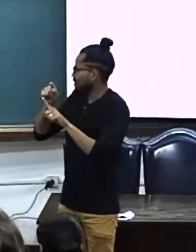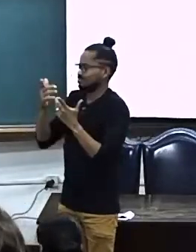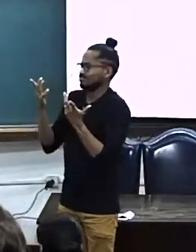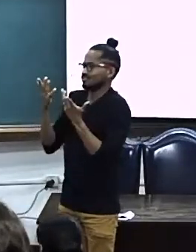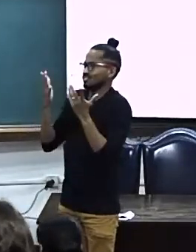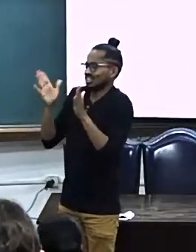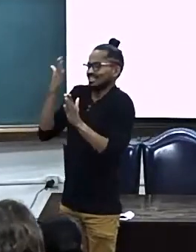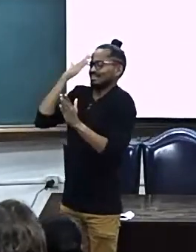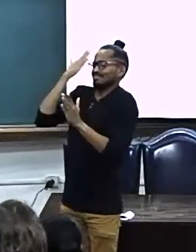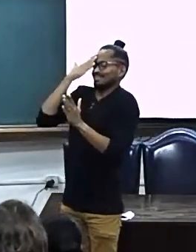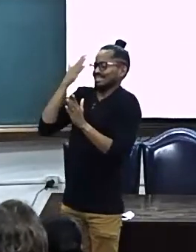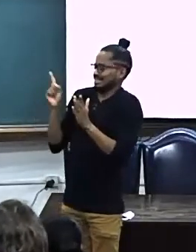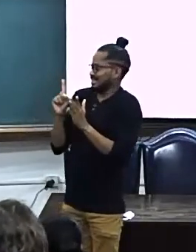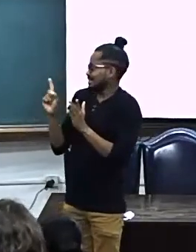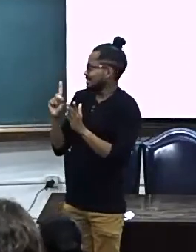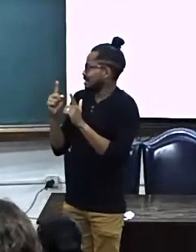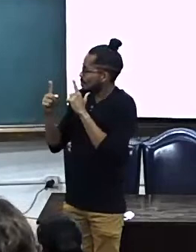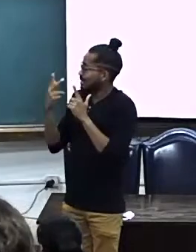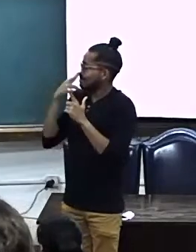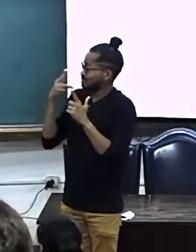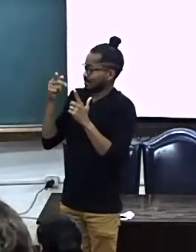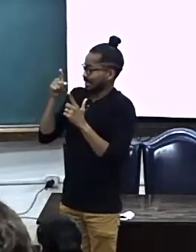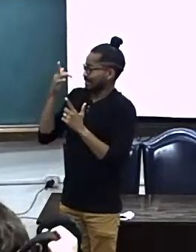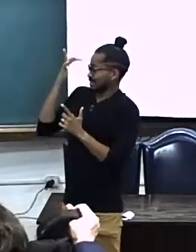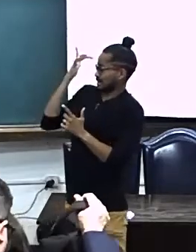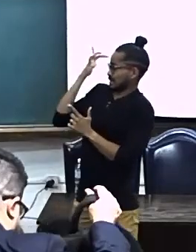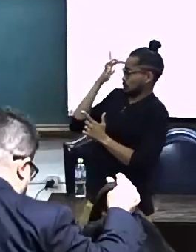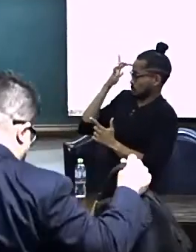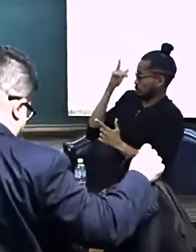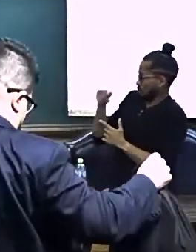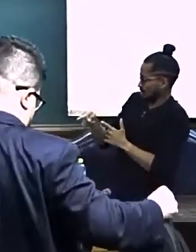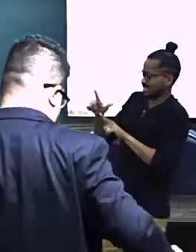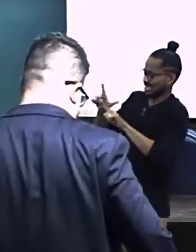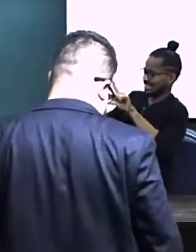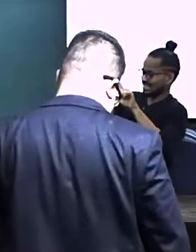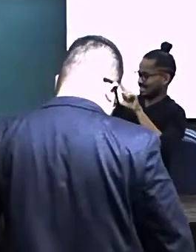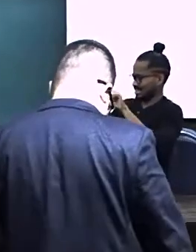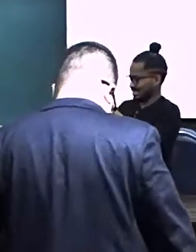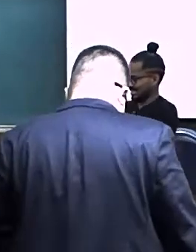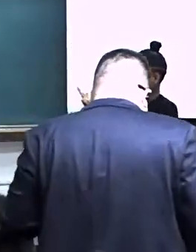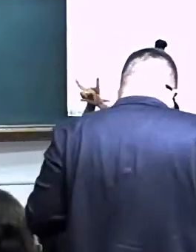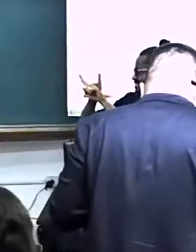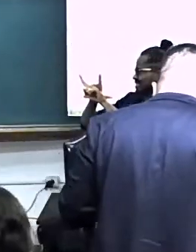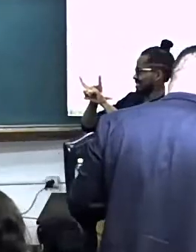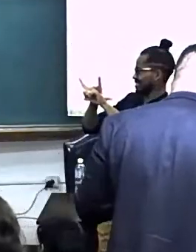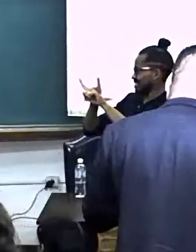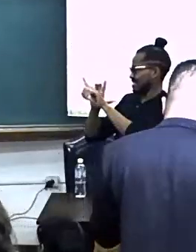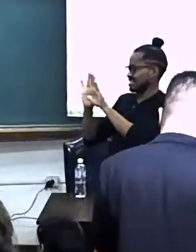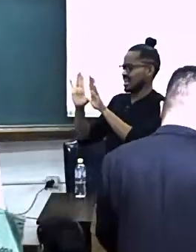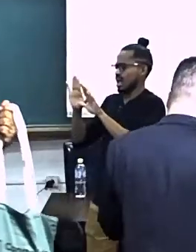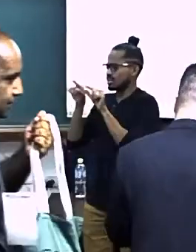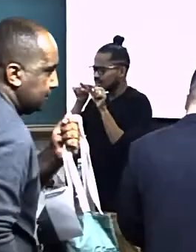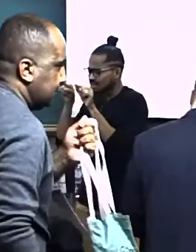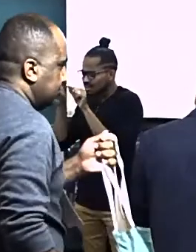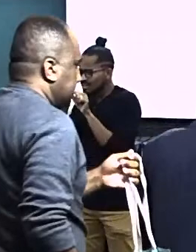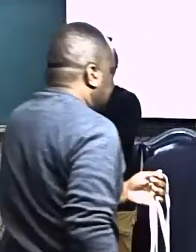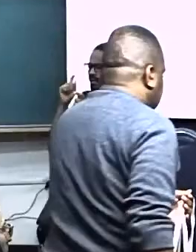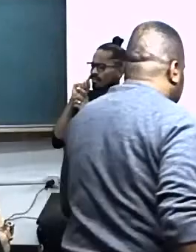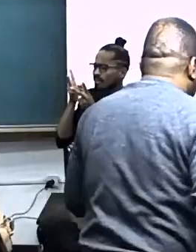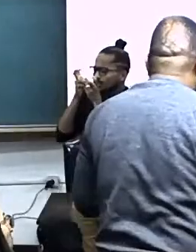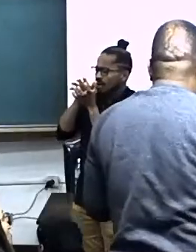My hypothesis is if maybe we do not need the triangles, maybe we can look at some changes in the